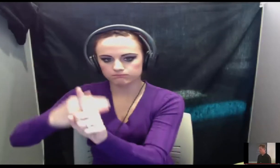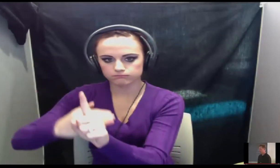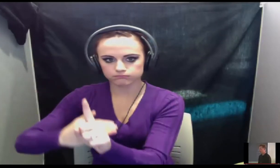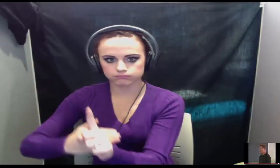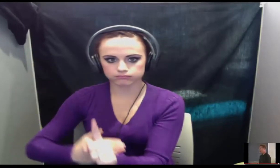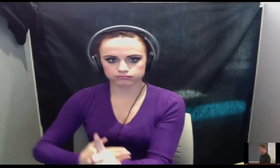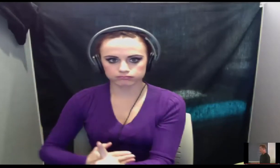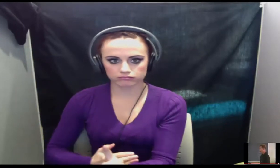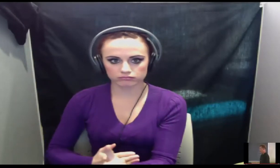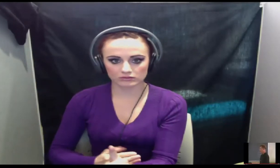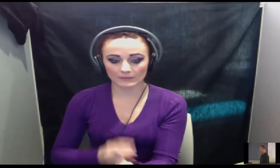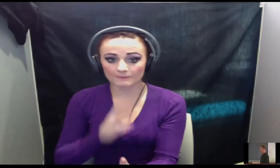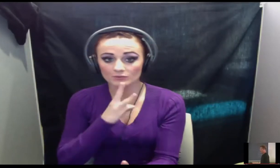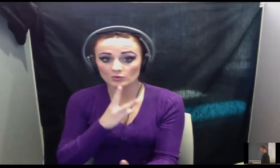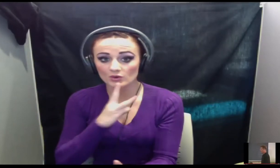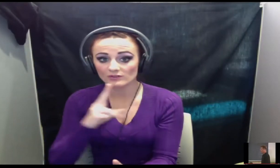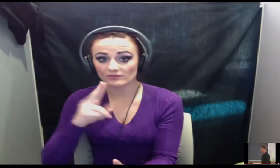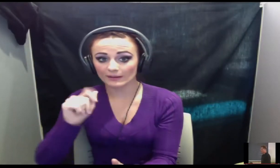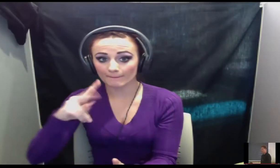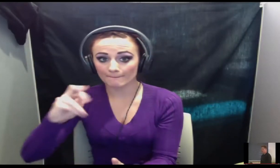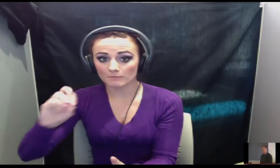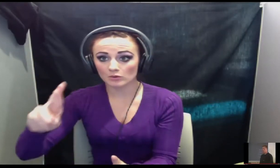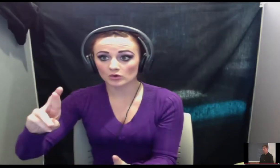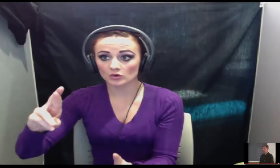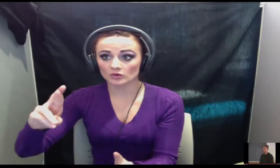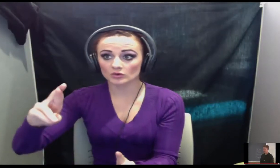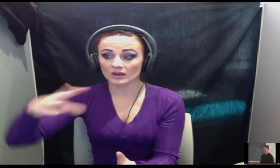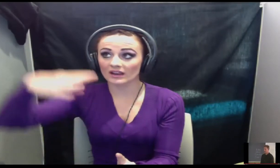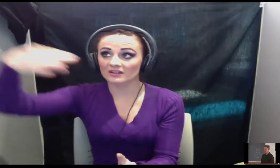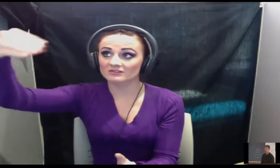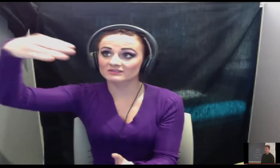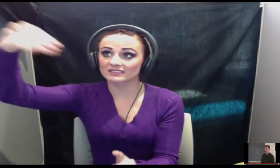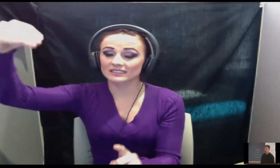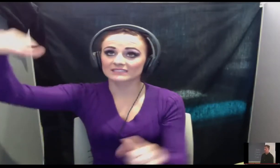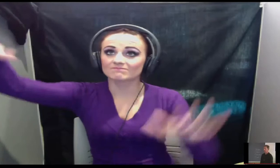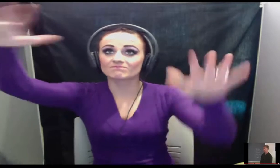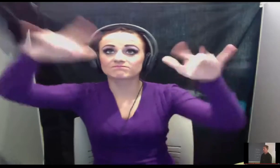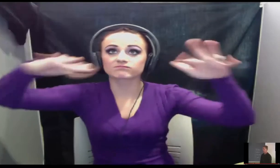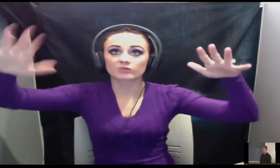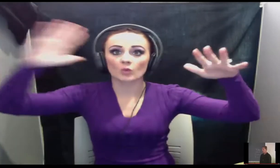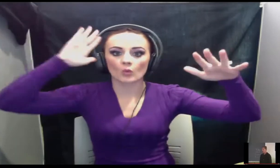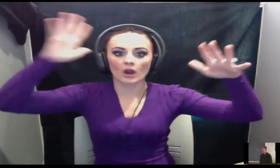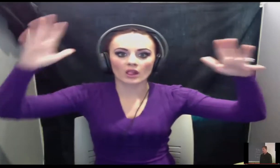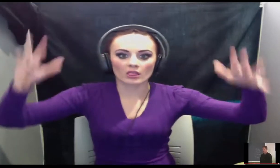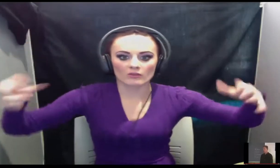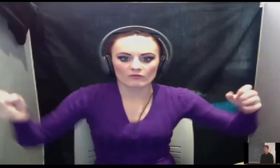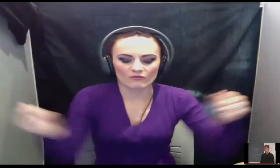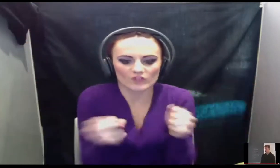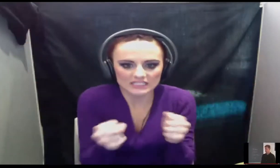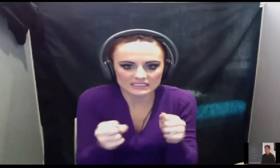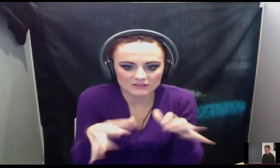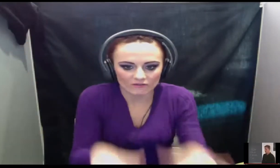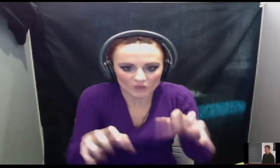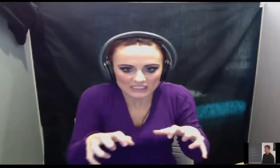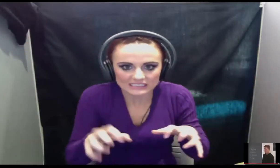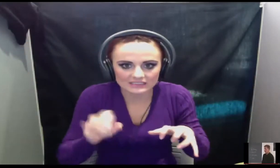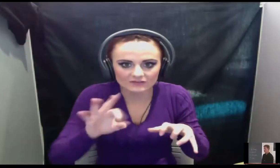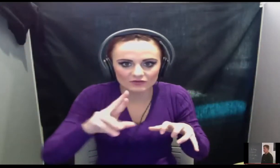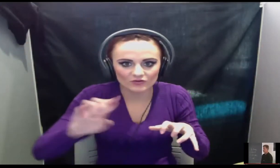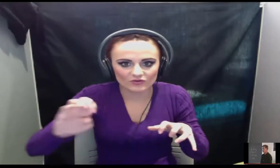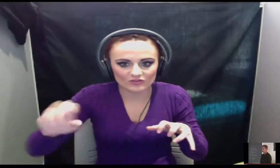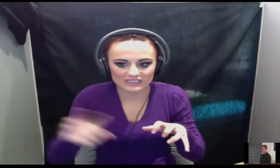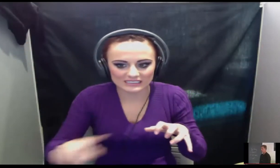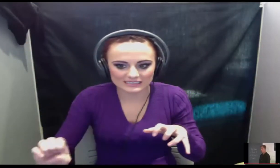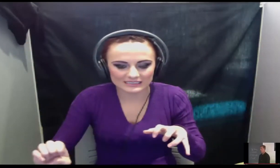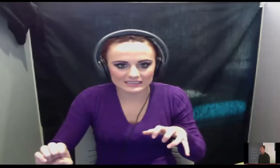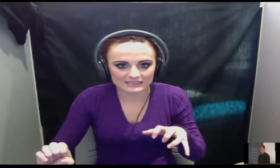molecules of water vapor in the atmosphere and you freeze them. And then they accumulate as frost. So you have